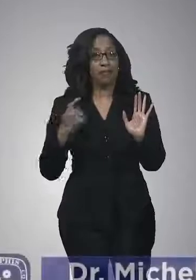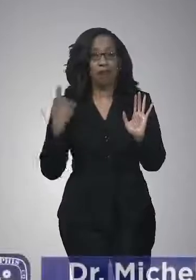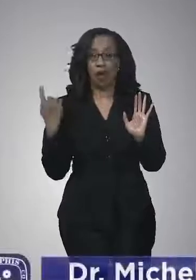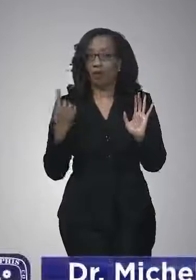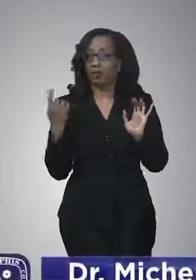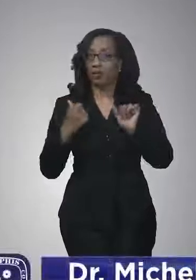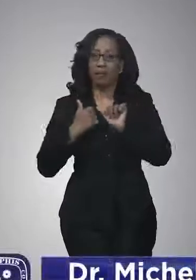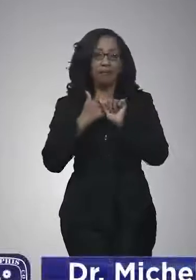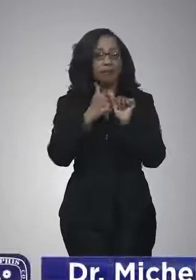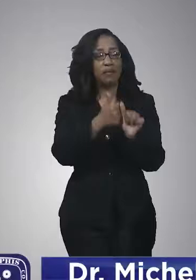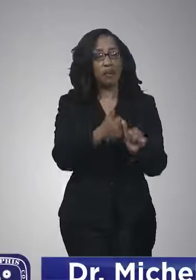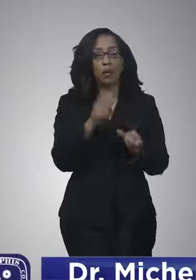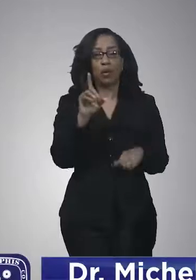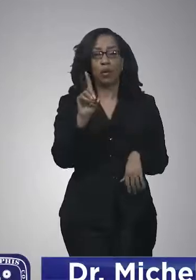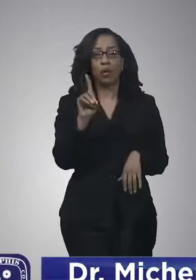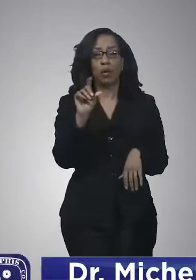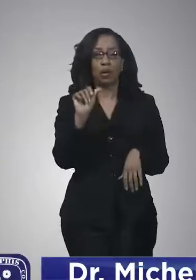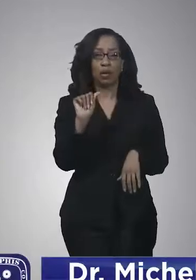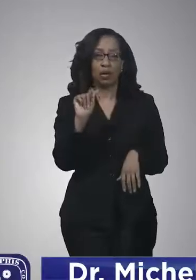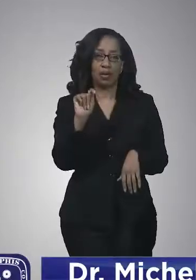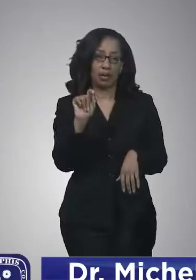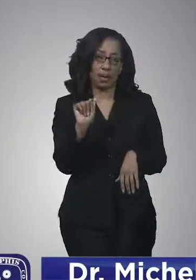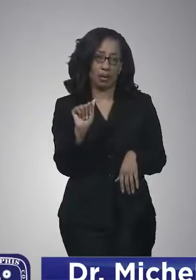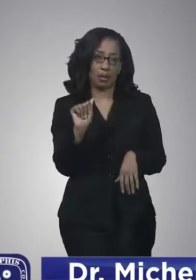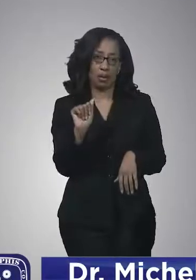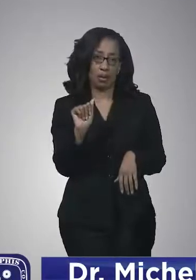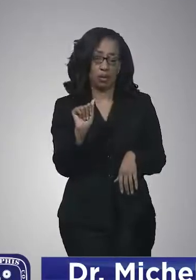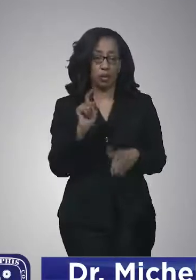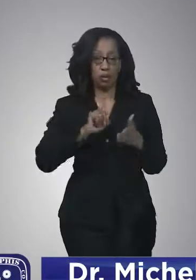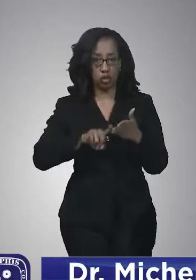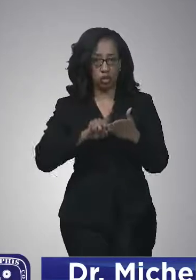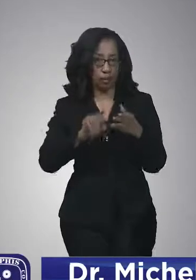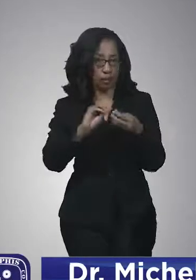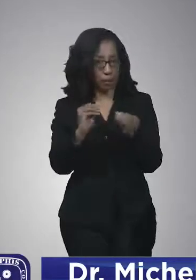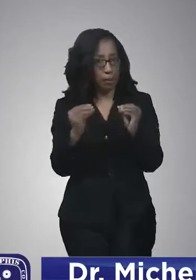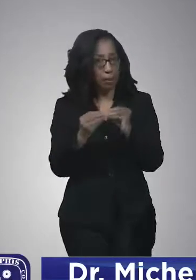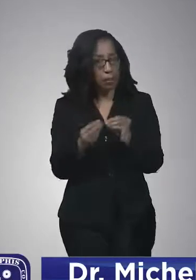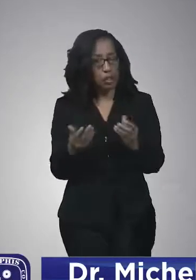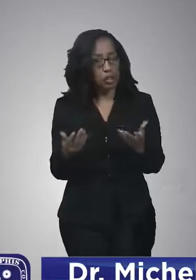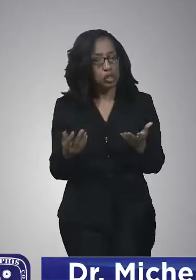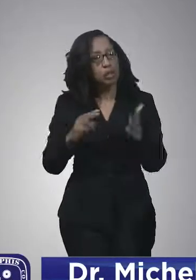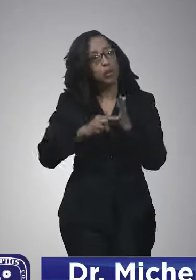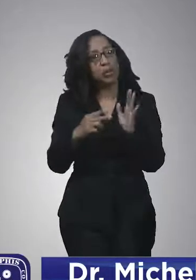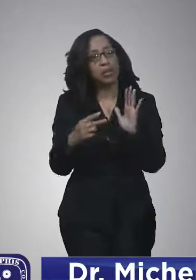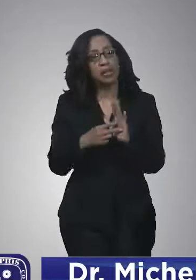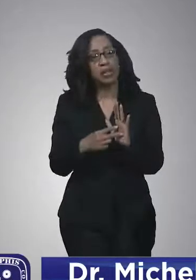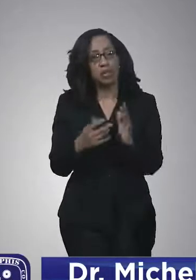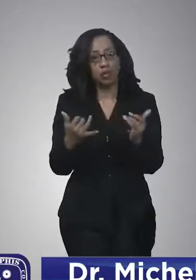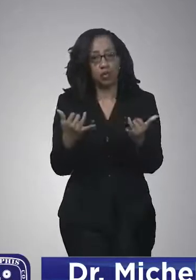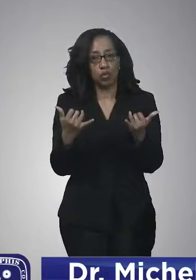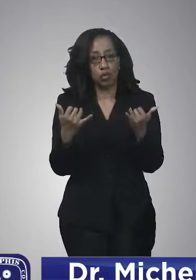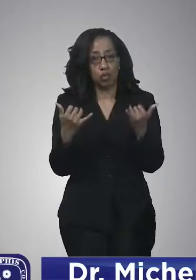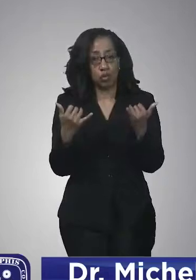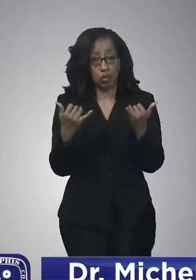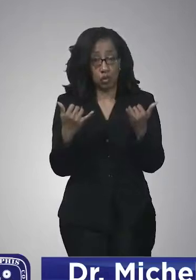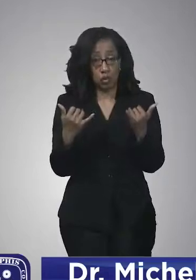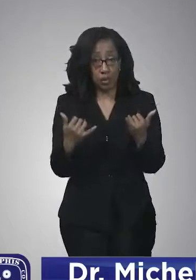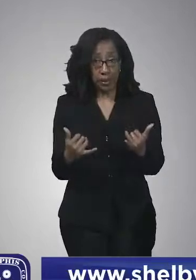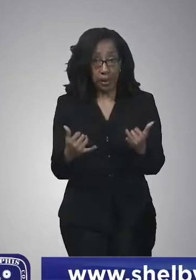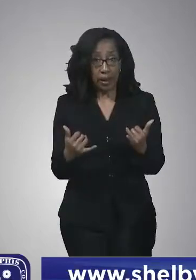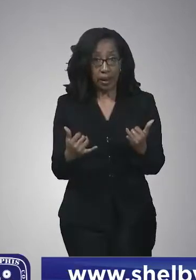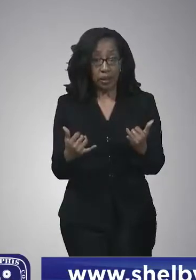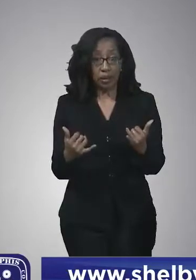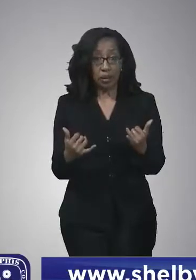a data-driven approach in Shelby County. And what that means is that we are already looking, because we know this